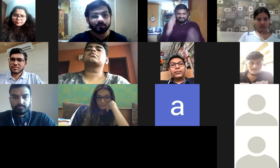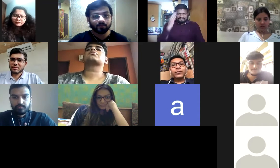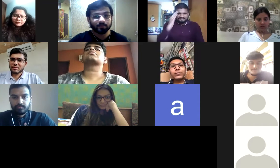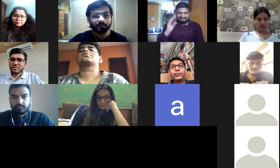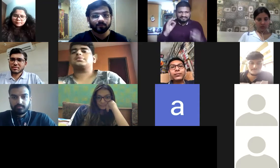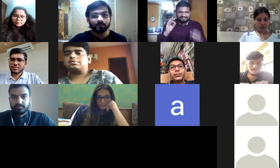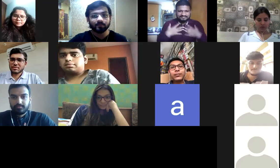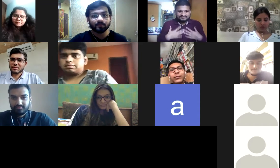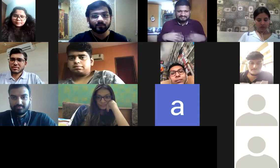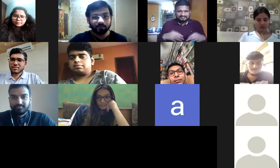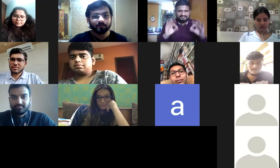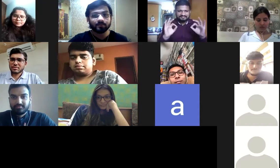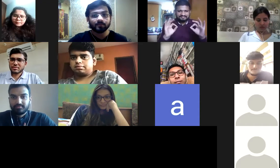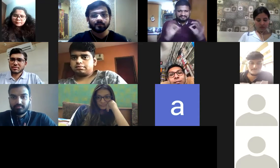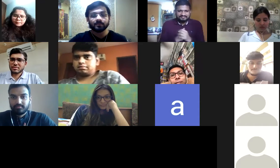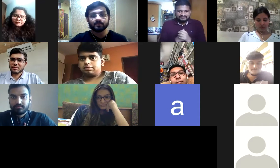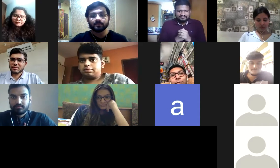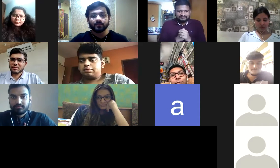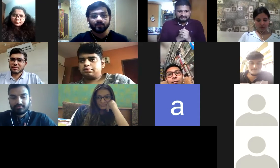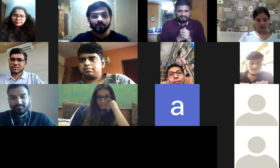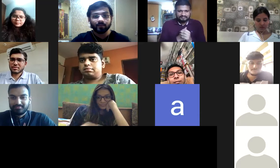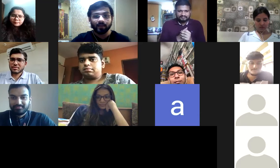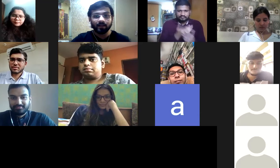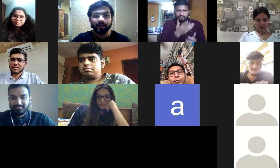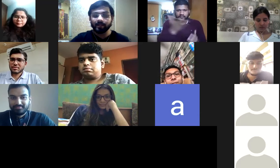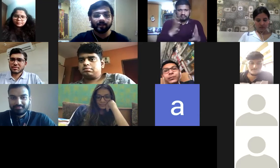Hello everyone, how are you all? Great, great.